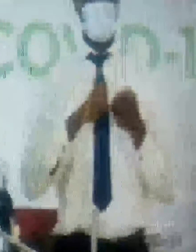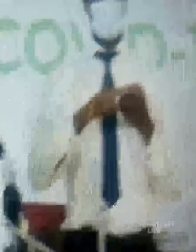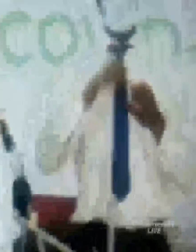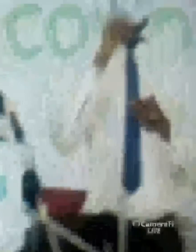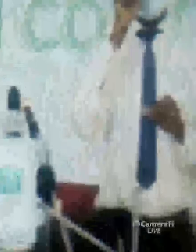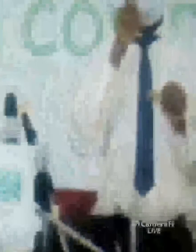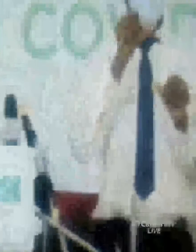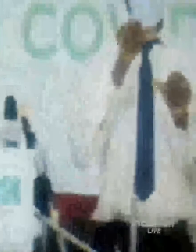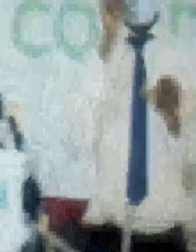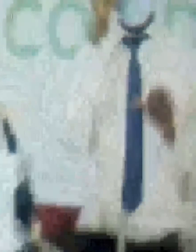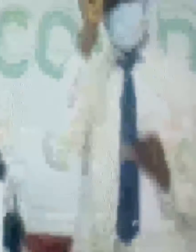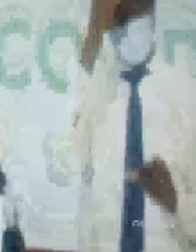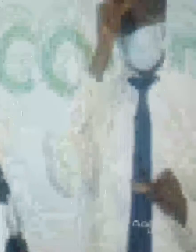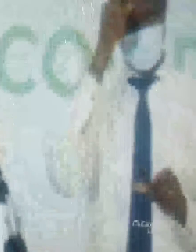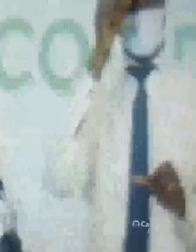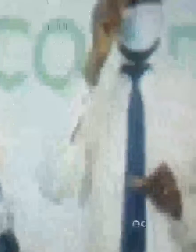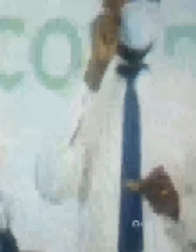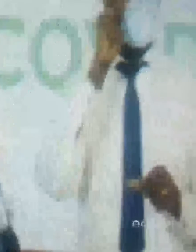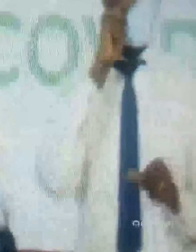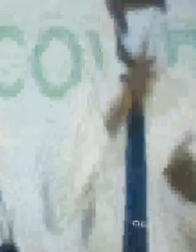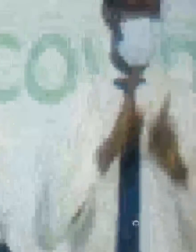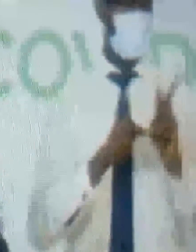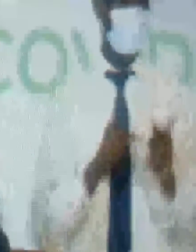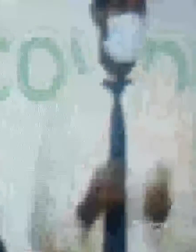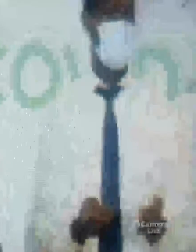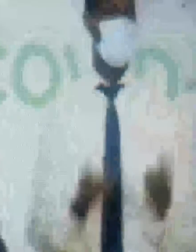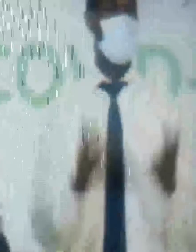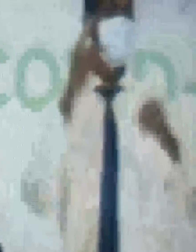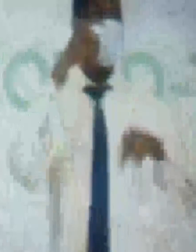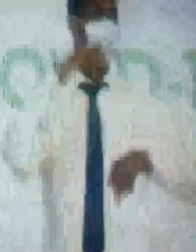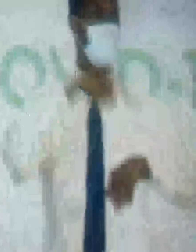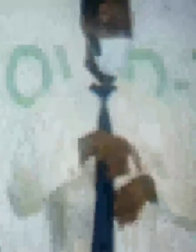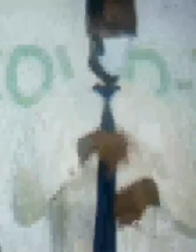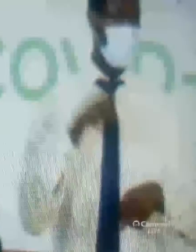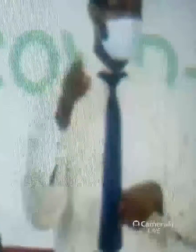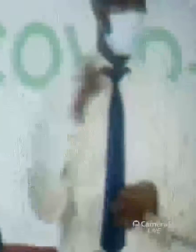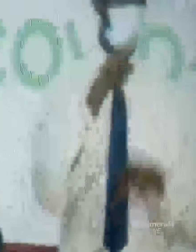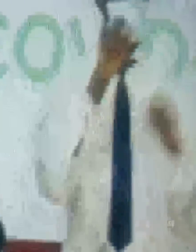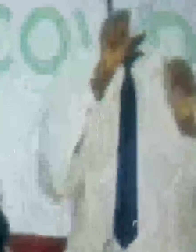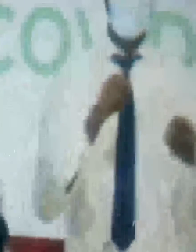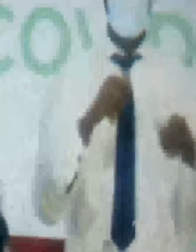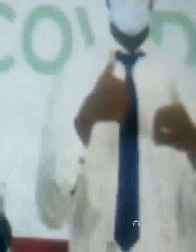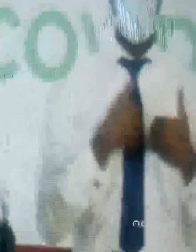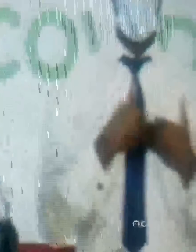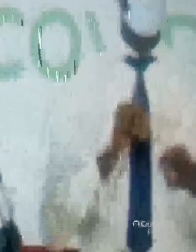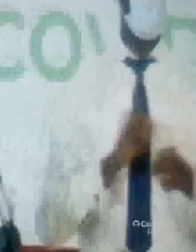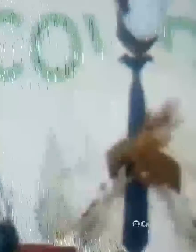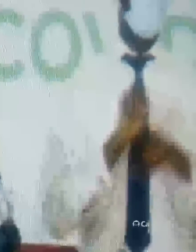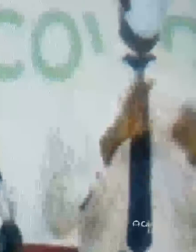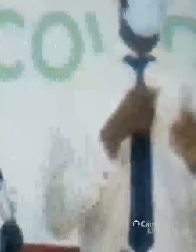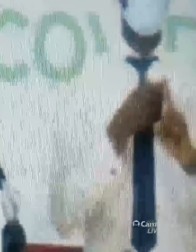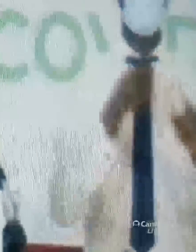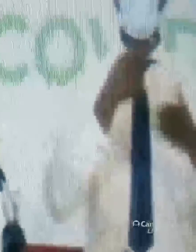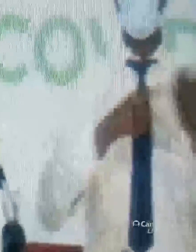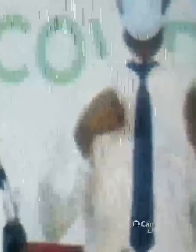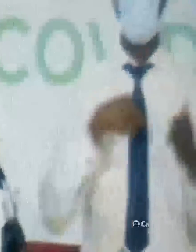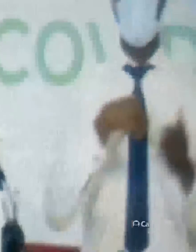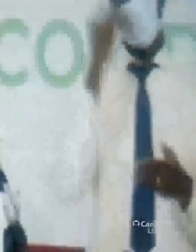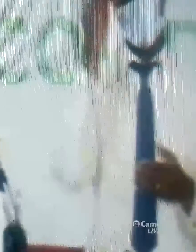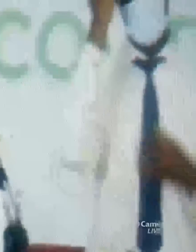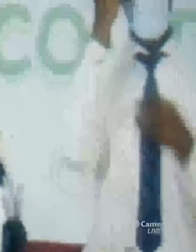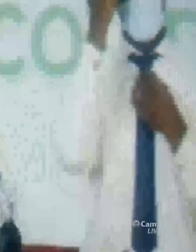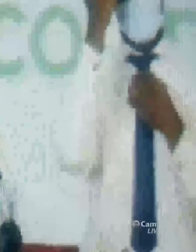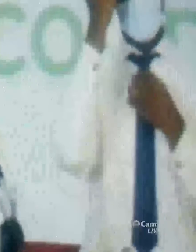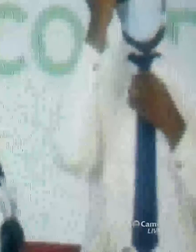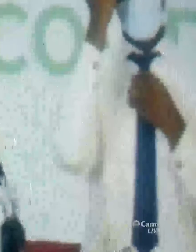have reinfections. Okay. So, from what we know right now, reinfections